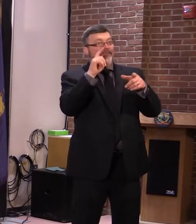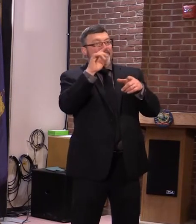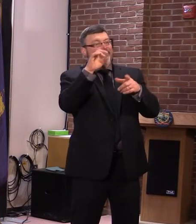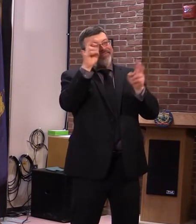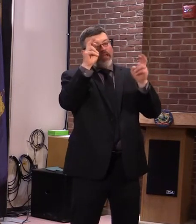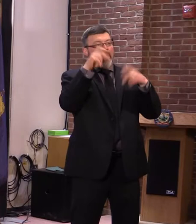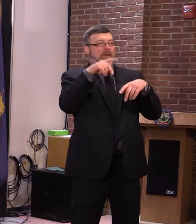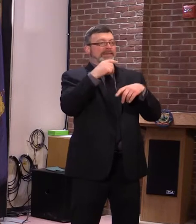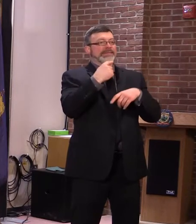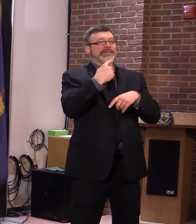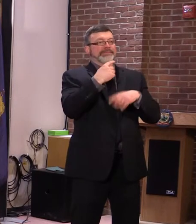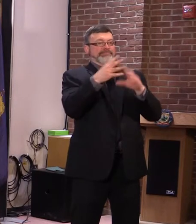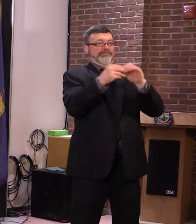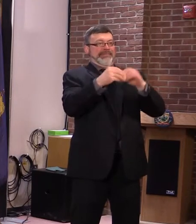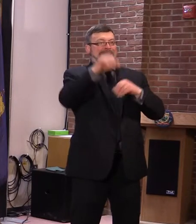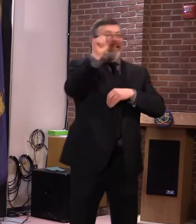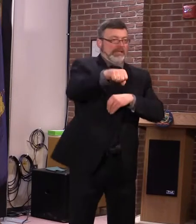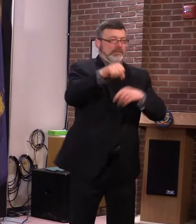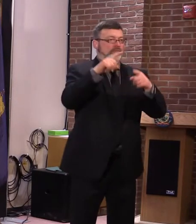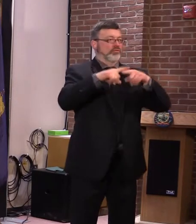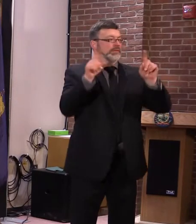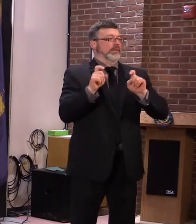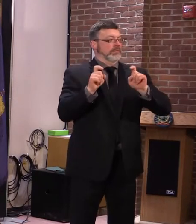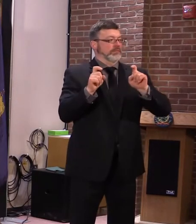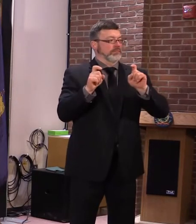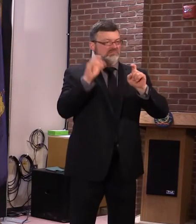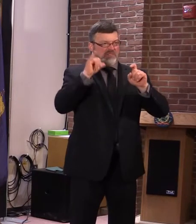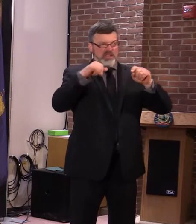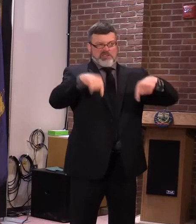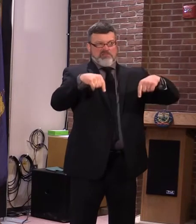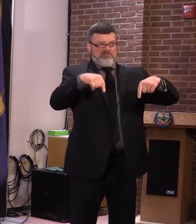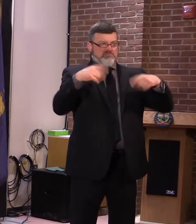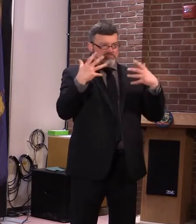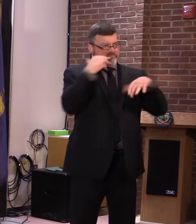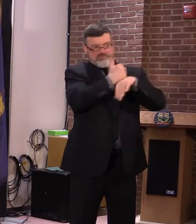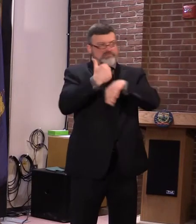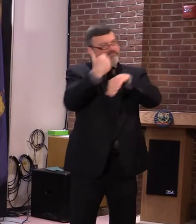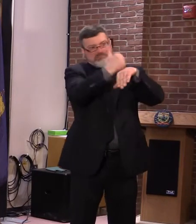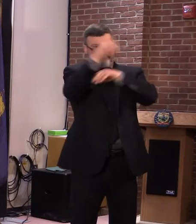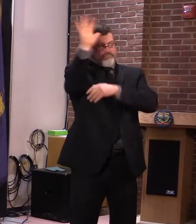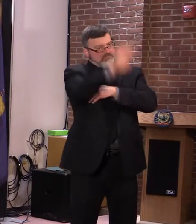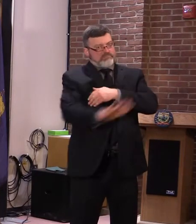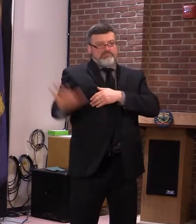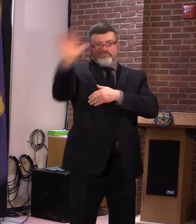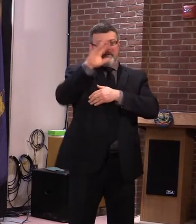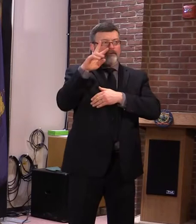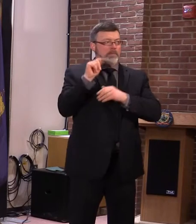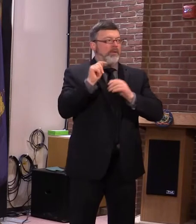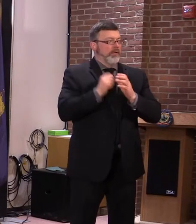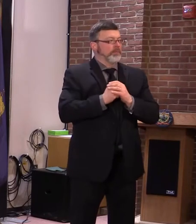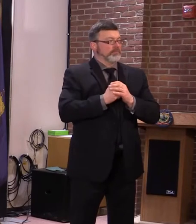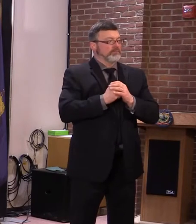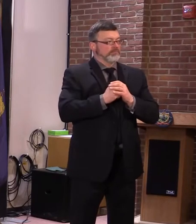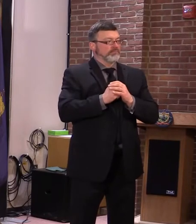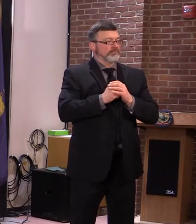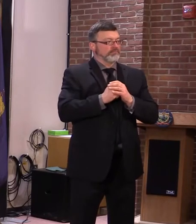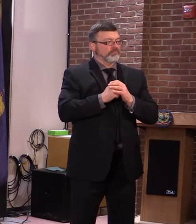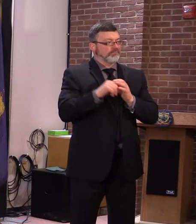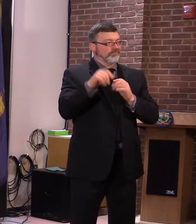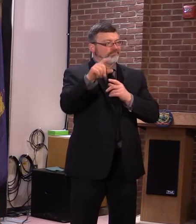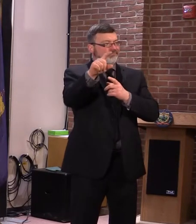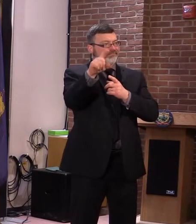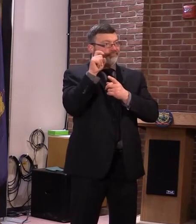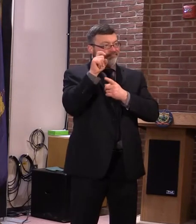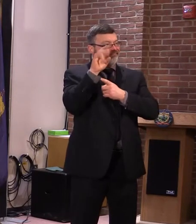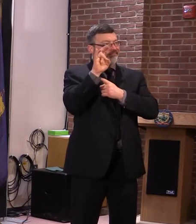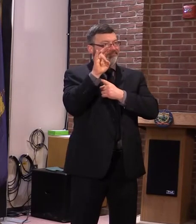Institutes of Health. Focusing on schools, more than 175,000 tests were targeted for